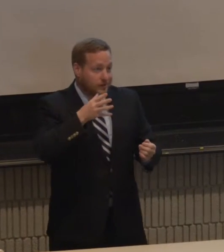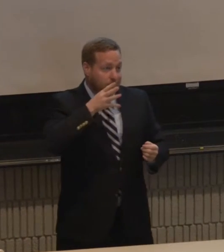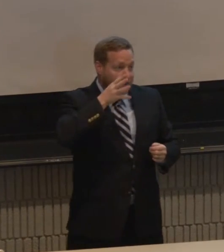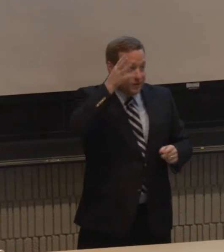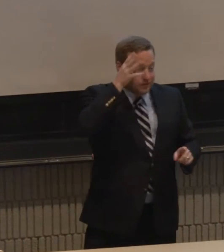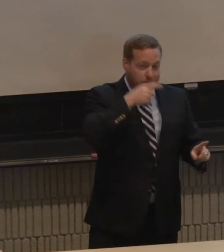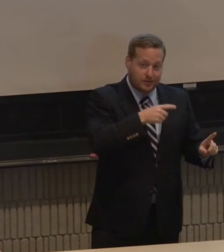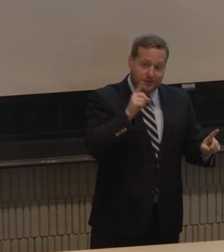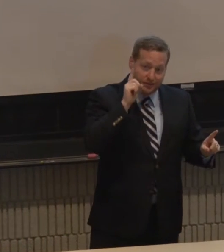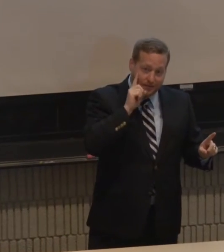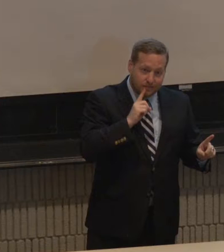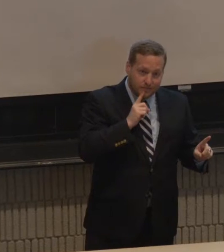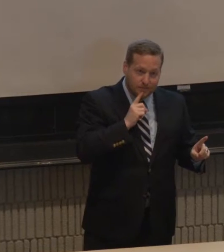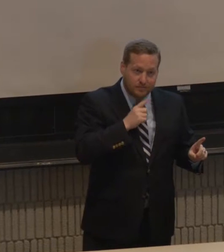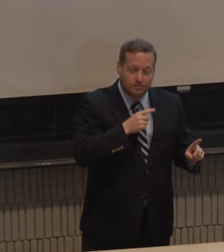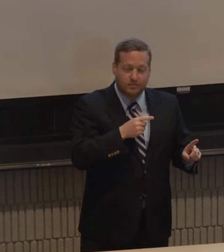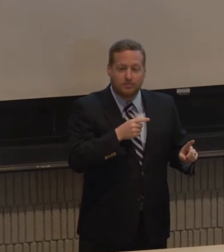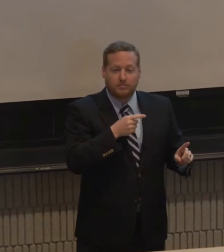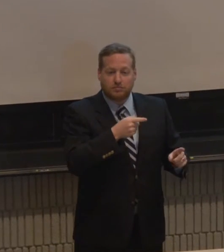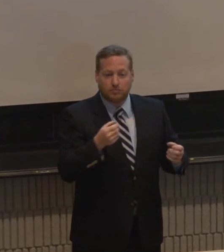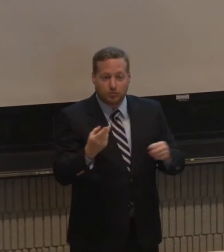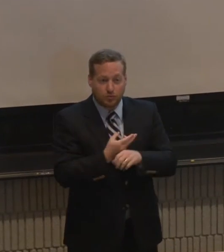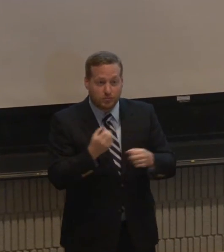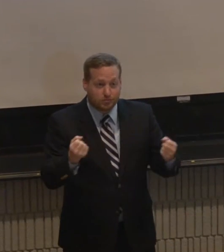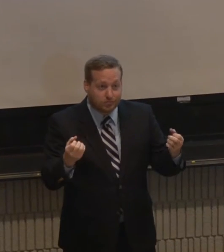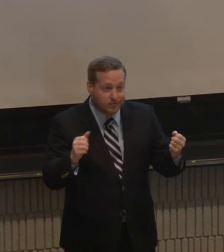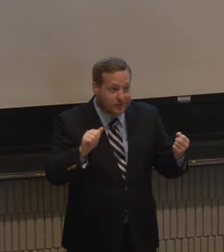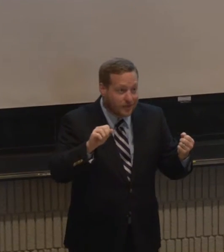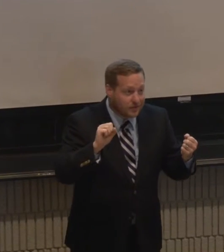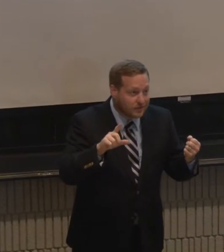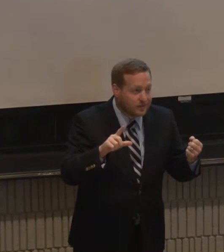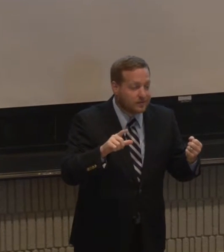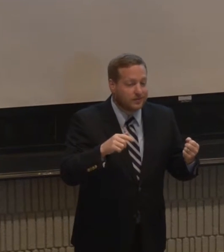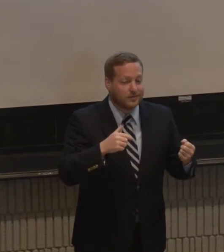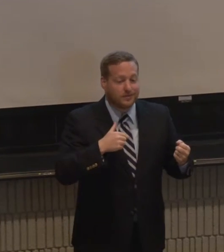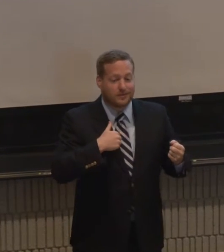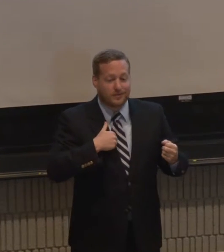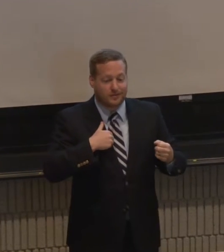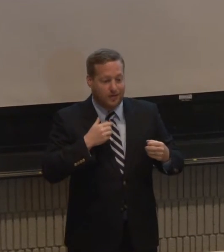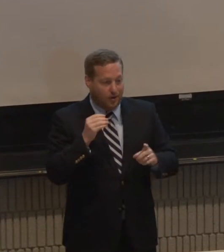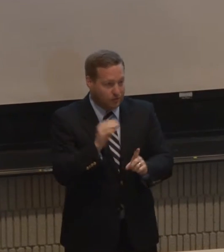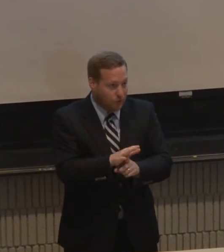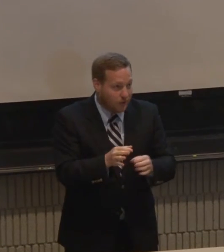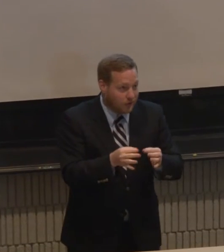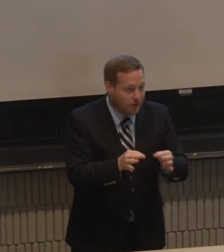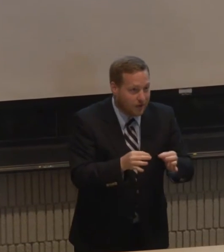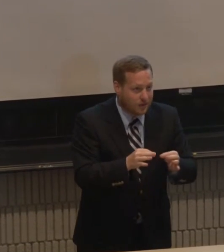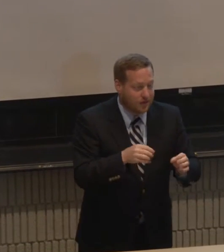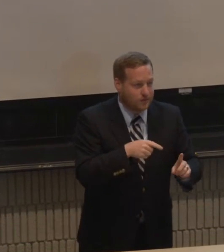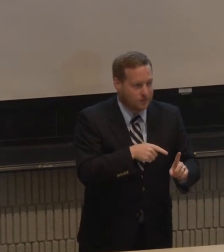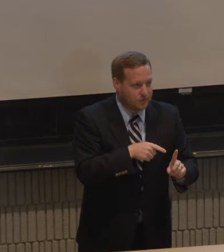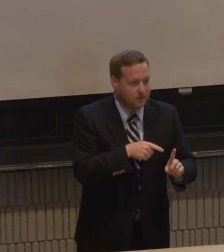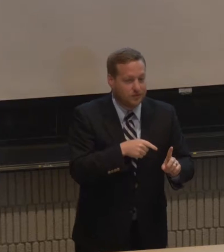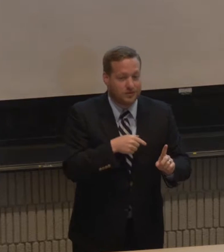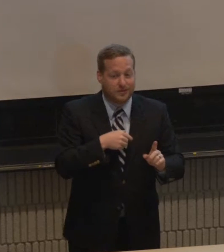I feel privileged because my parents were deaf. They used ASL. I was exposed to